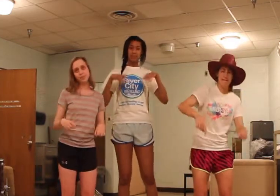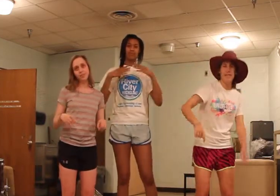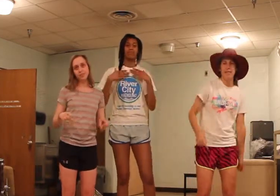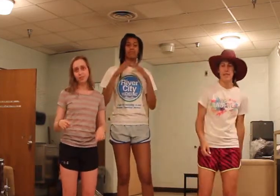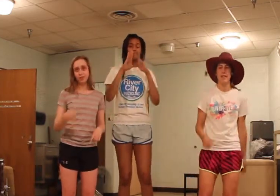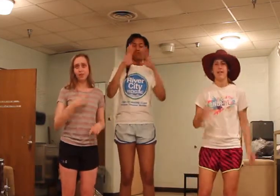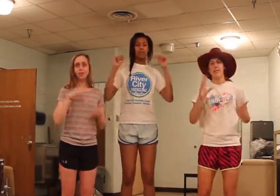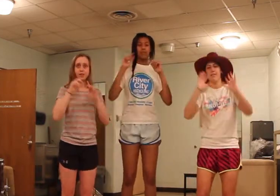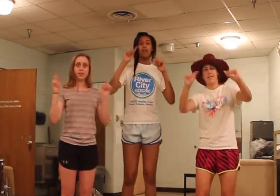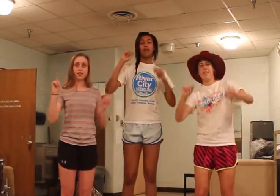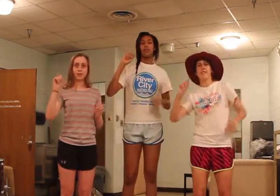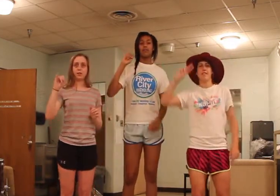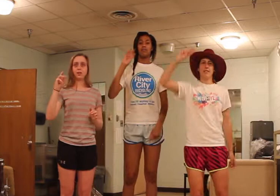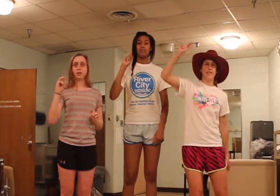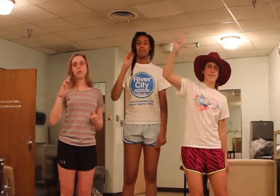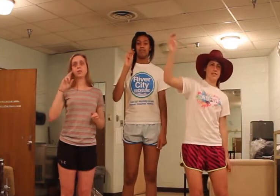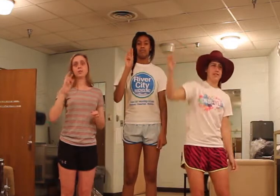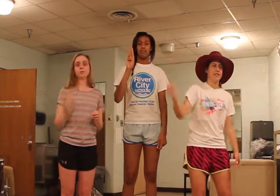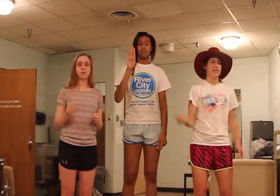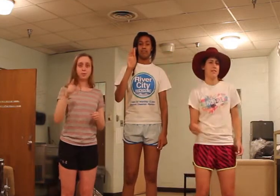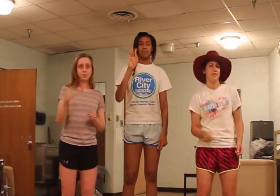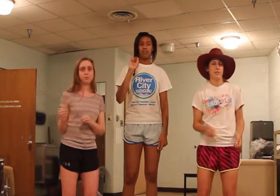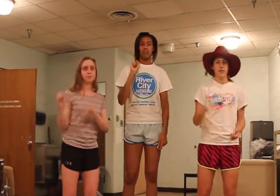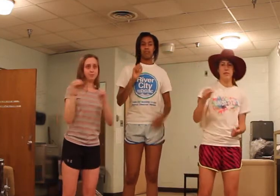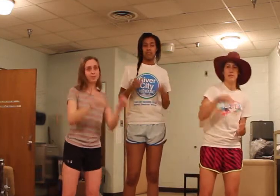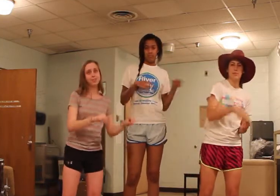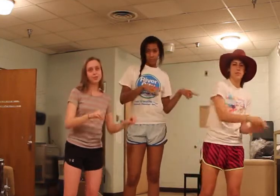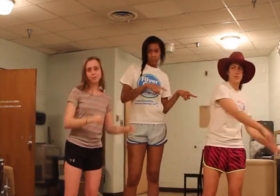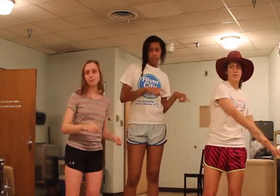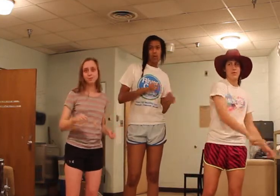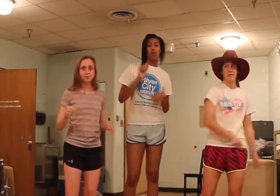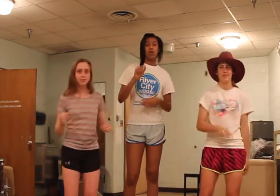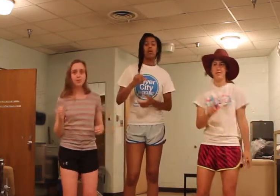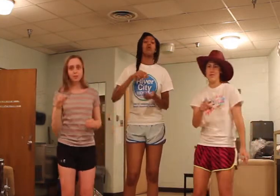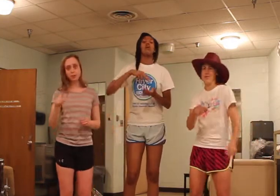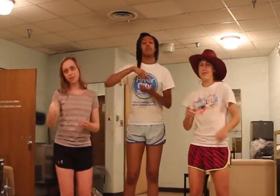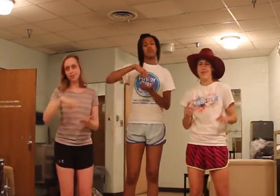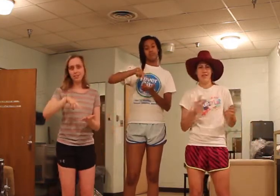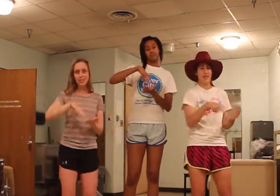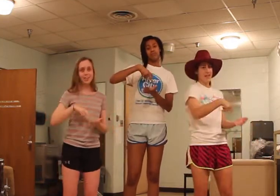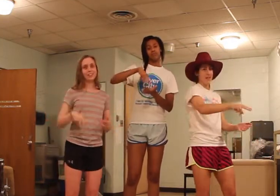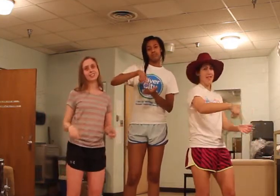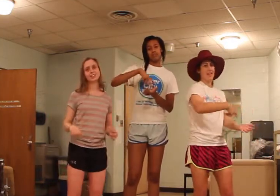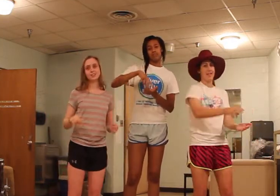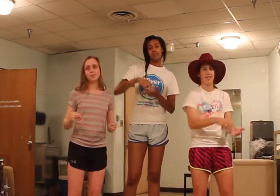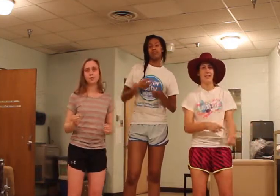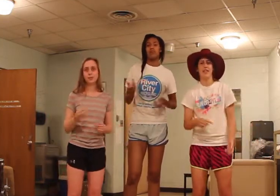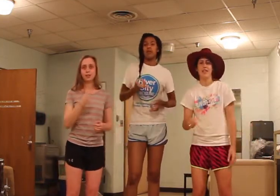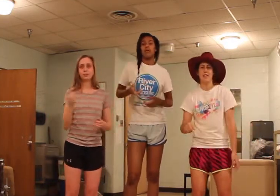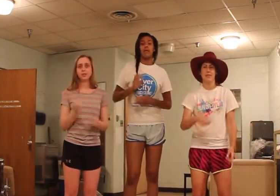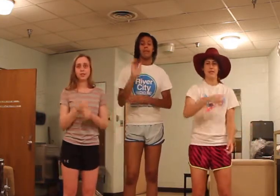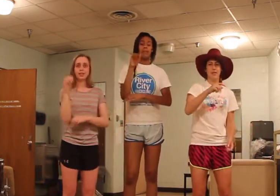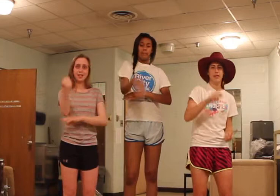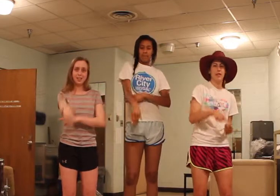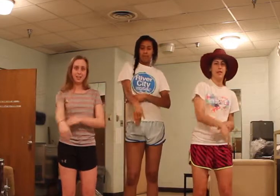yelling timber You better move, you better dance Let's make a night